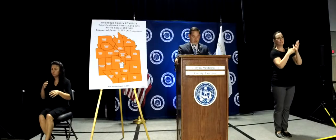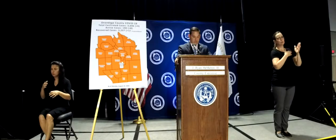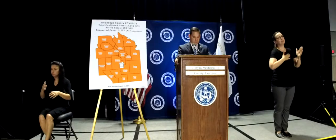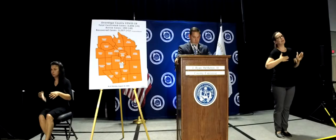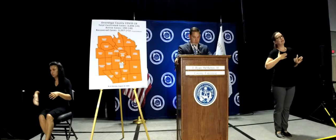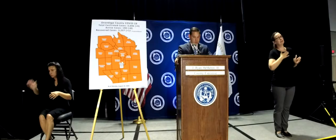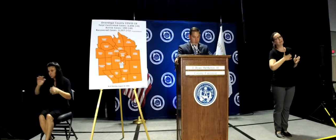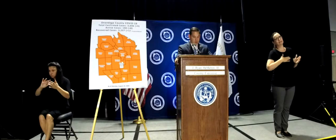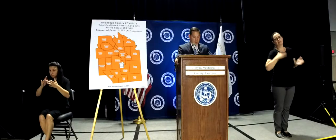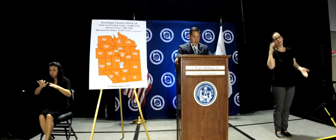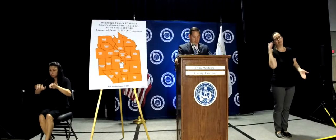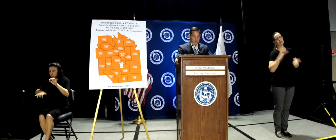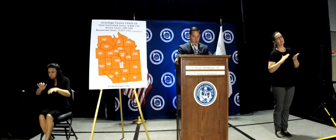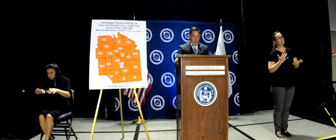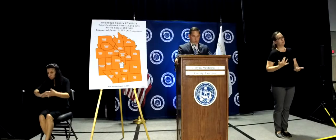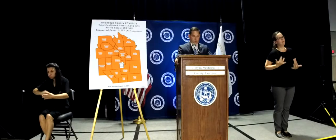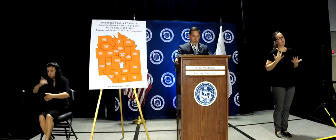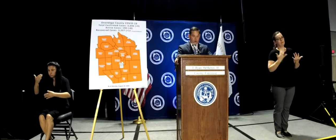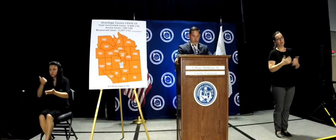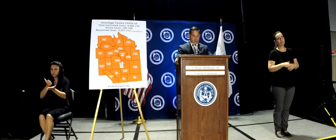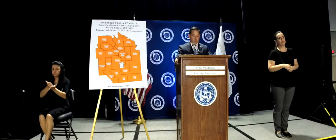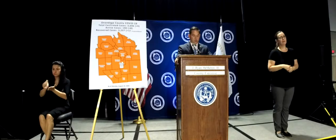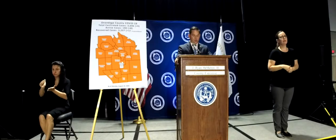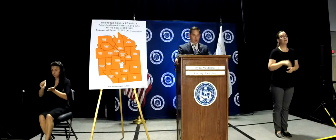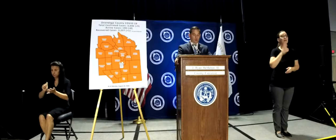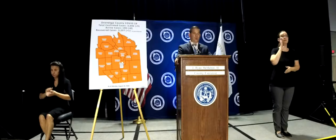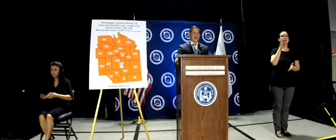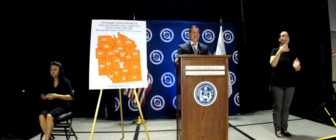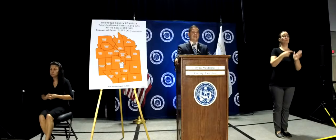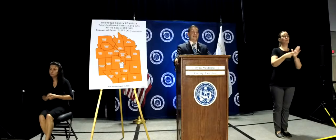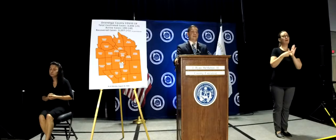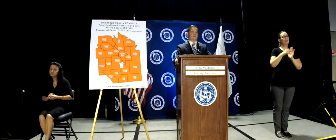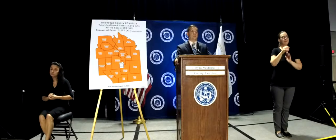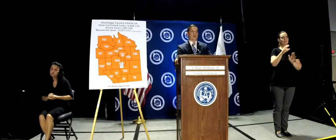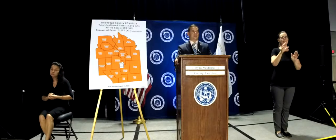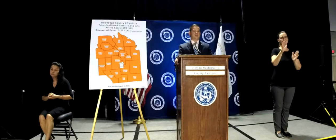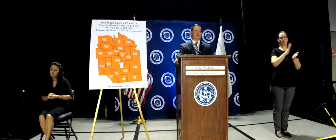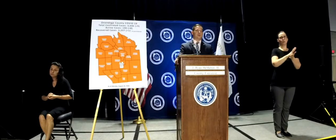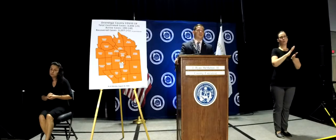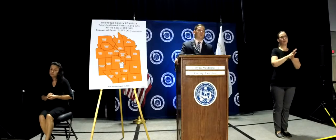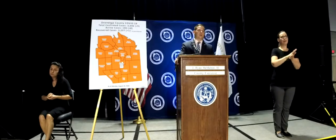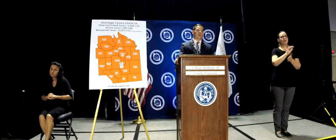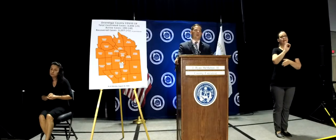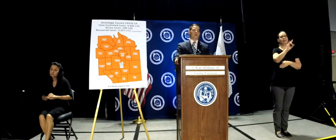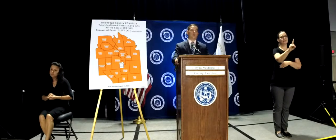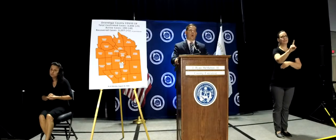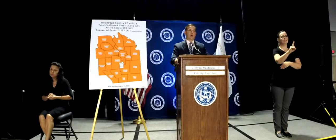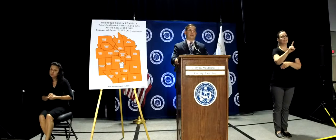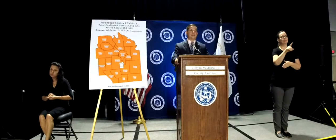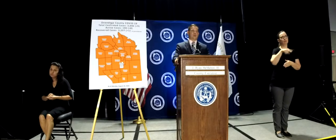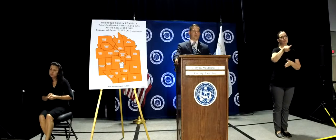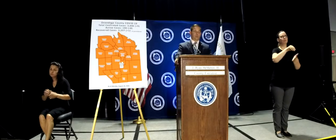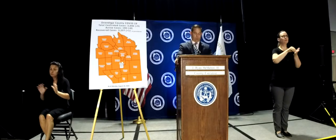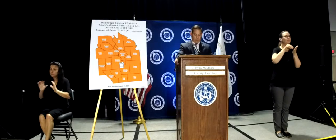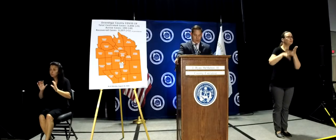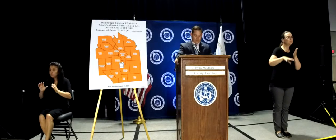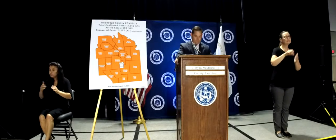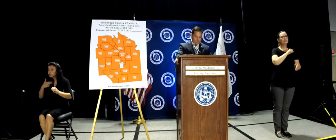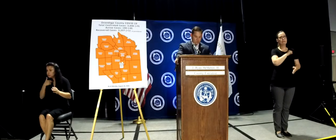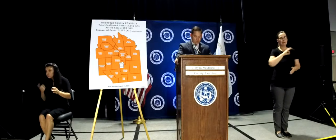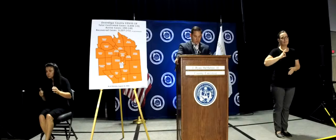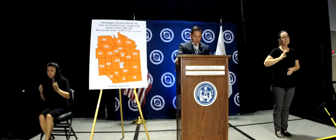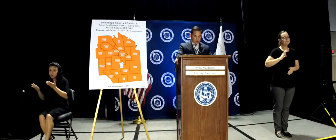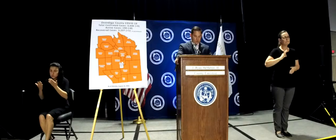for a time. And you will be required to show your school ID at the site so we know that you are a district